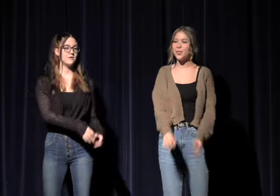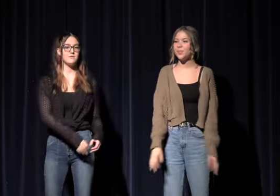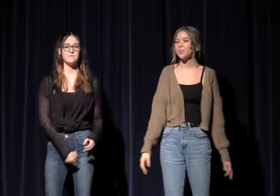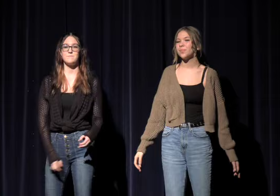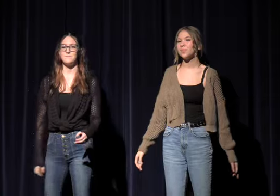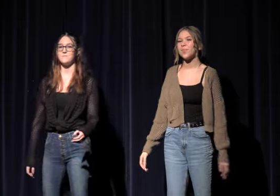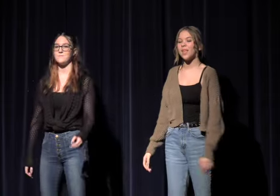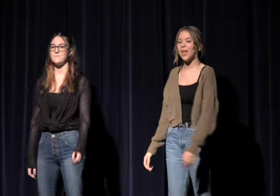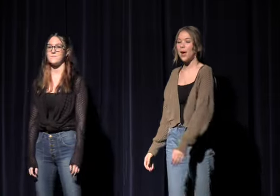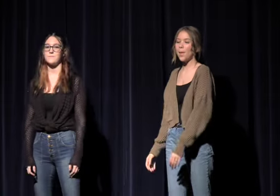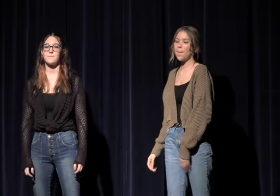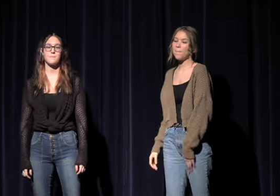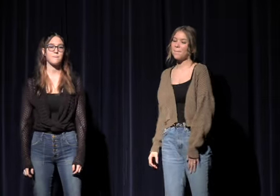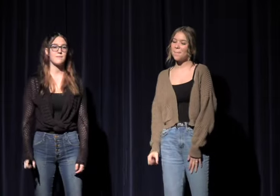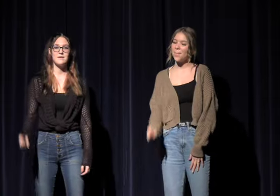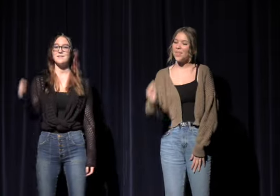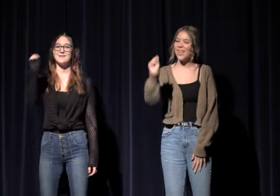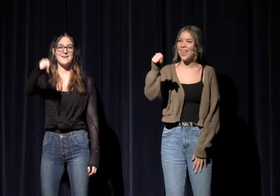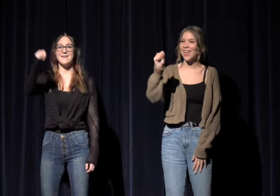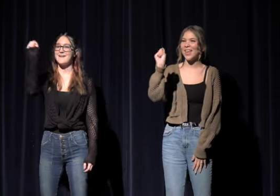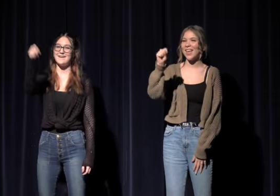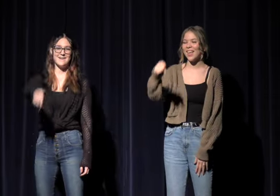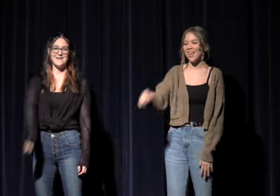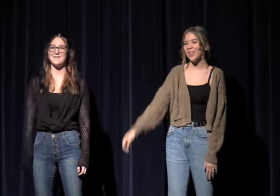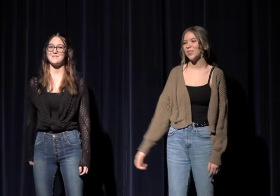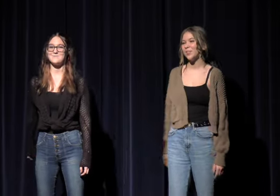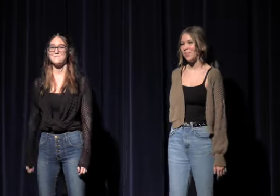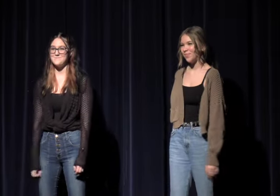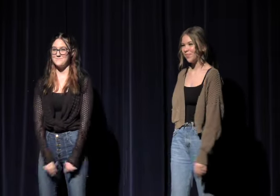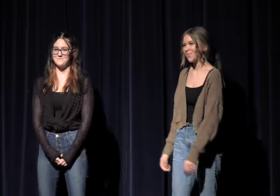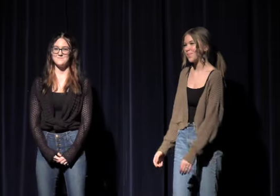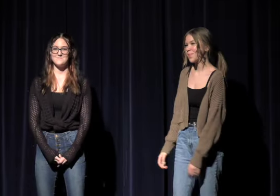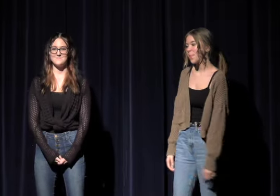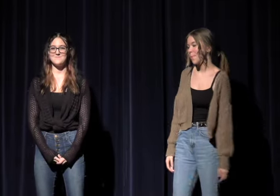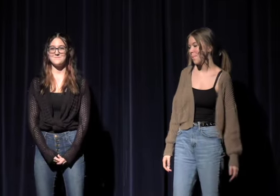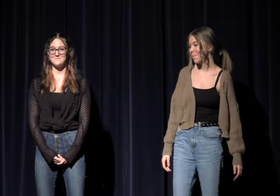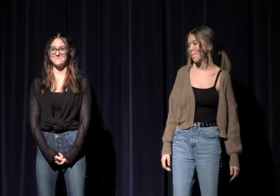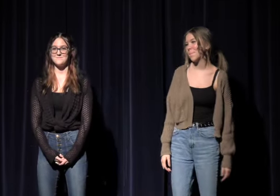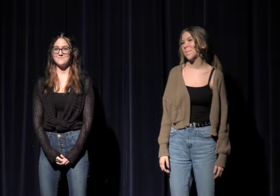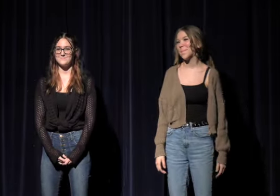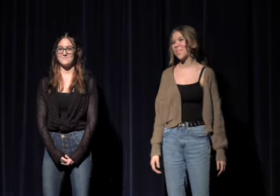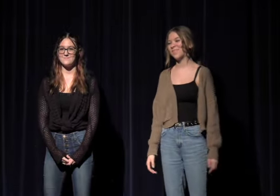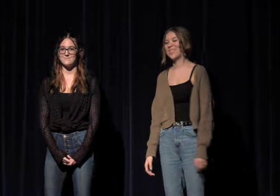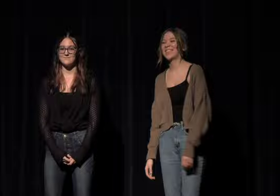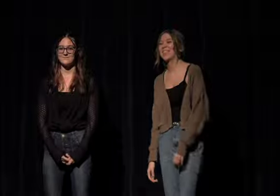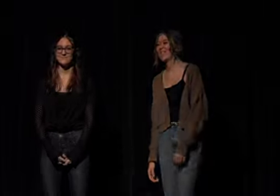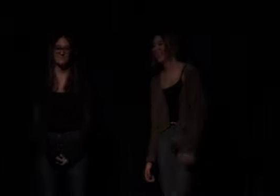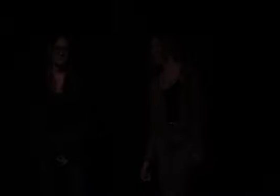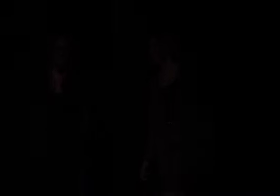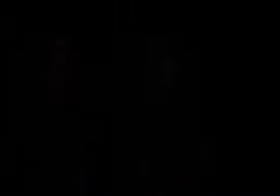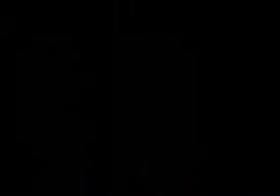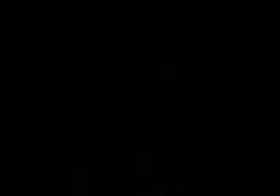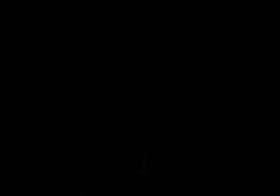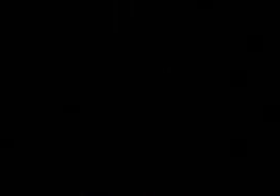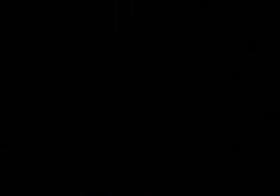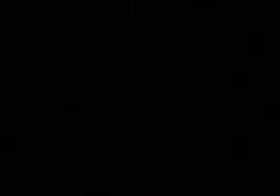when whole world stops and You're